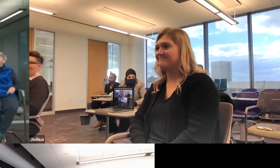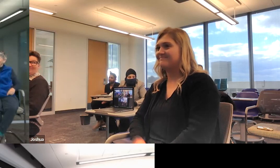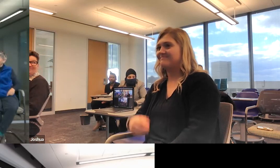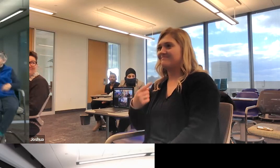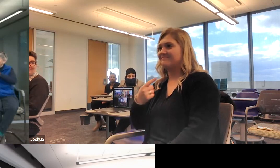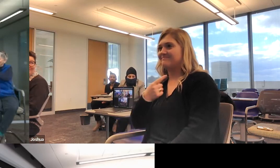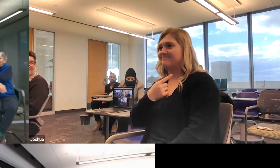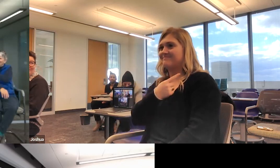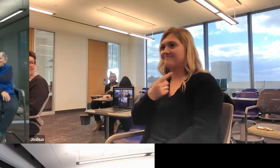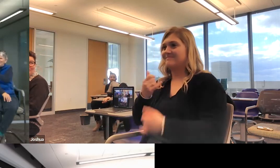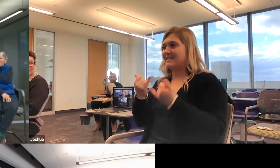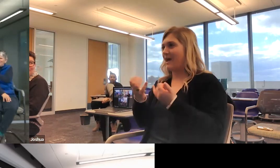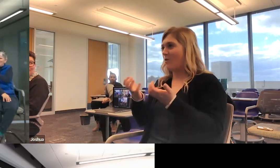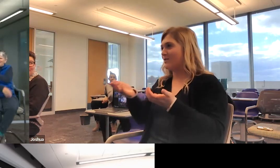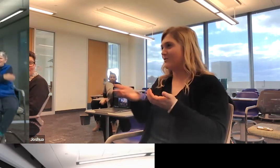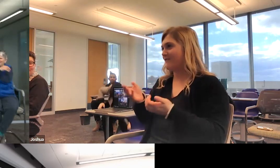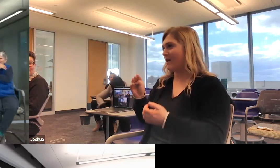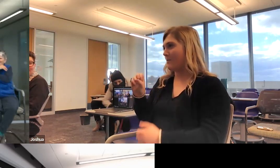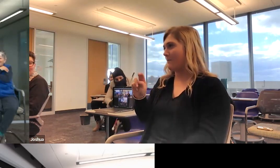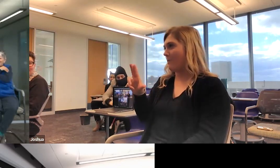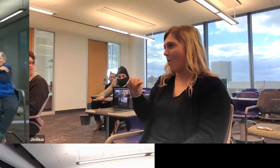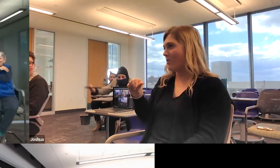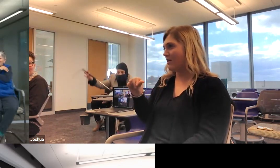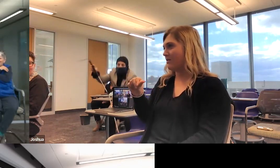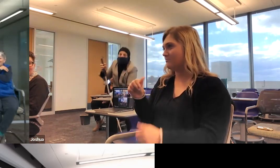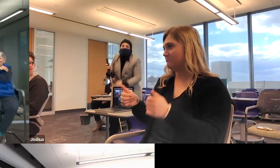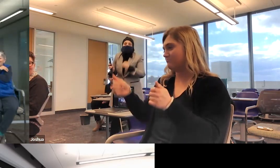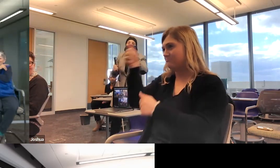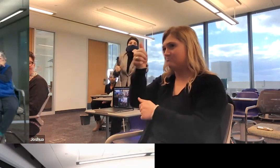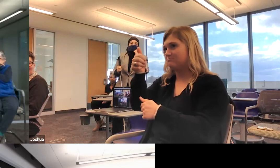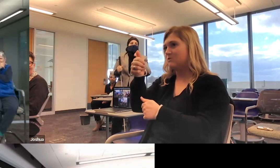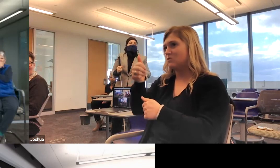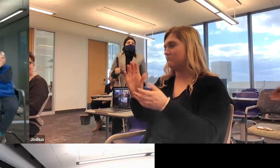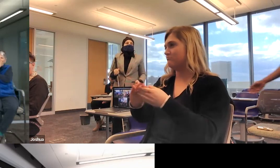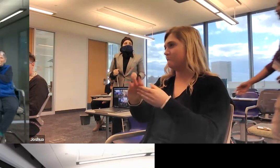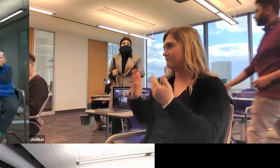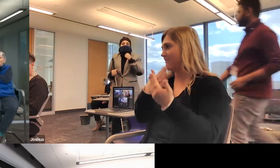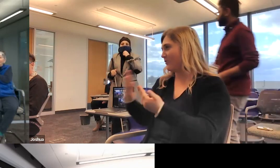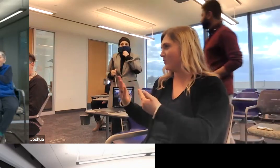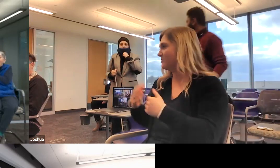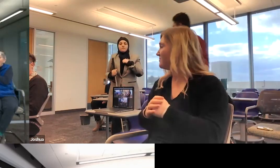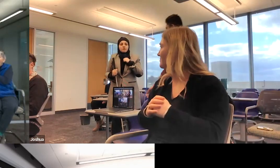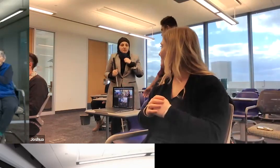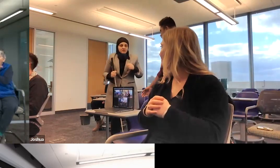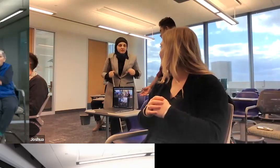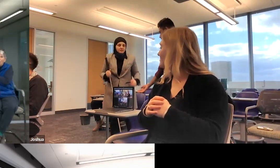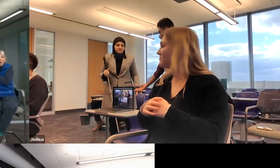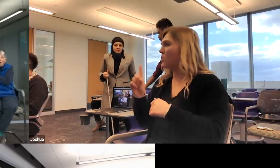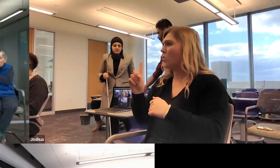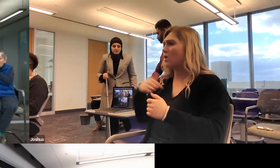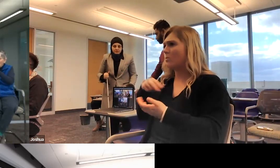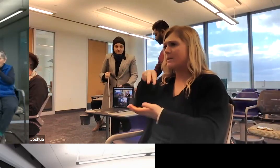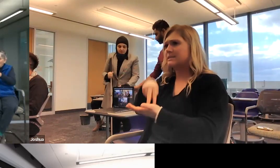I now invite Professor Mona Minkara, the director of the Allied Project, to give the word of thanks. Where do I stand?